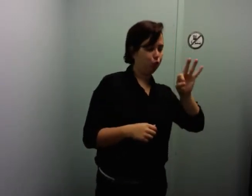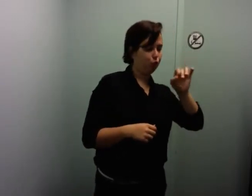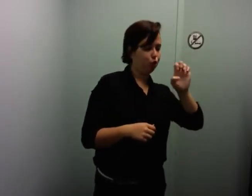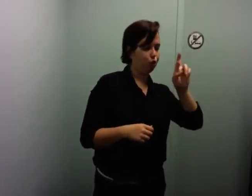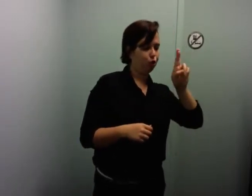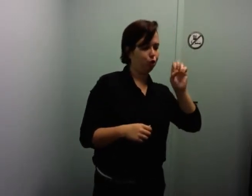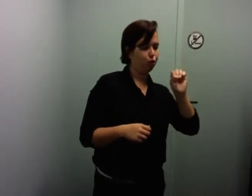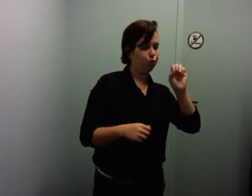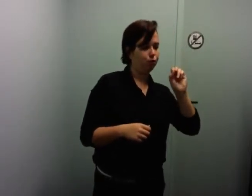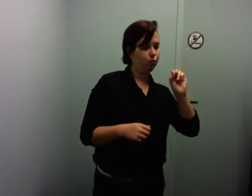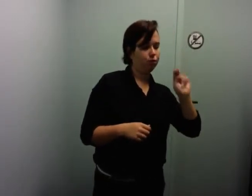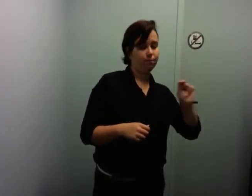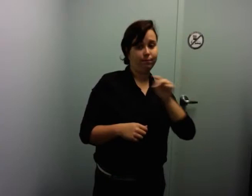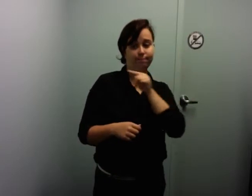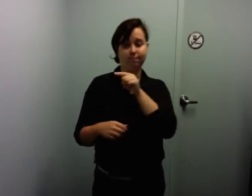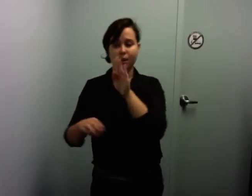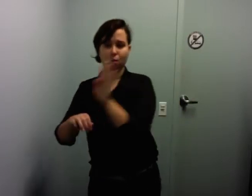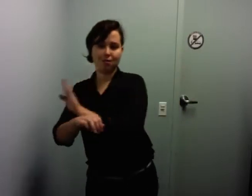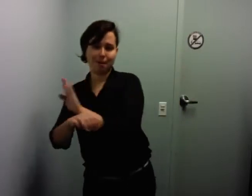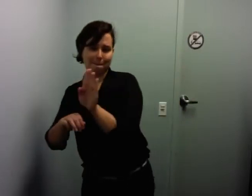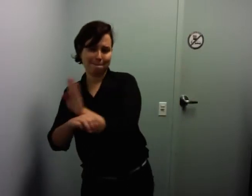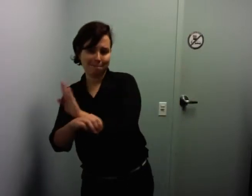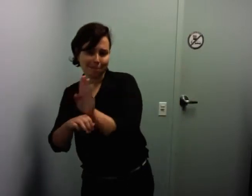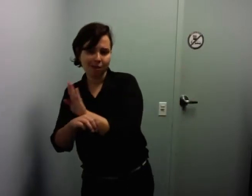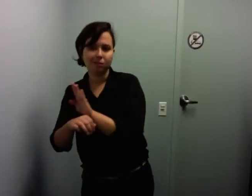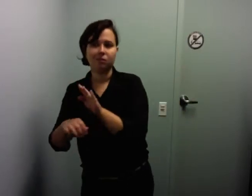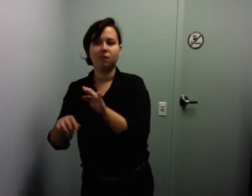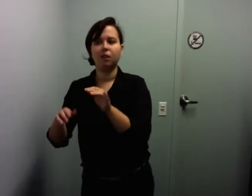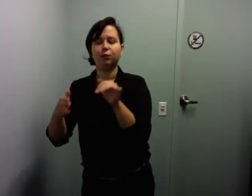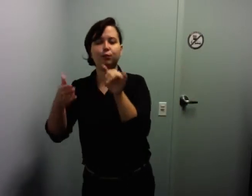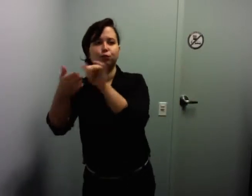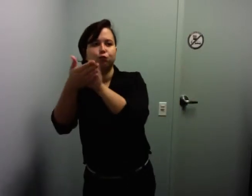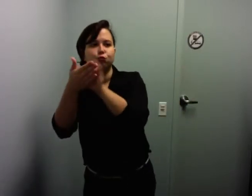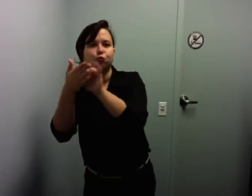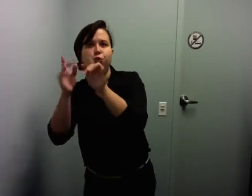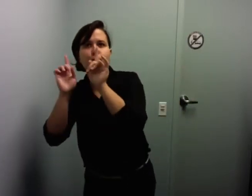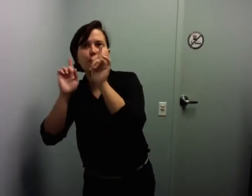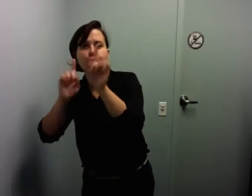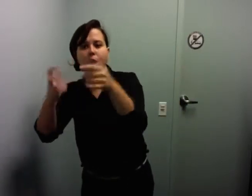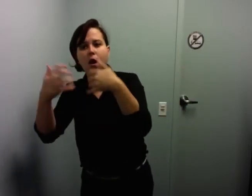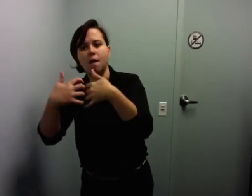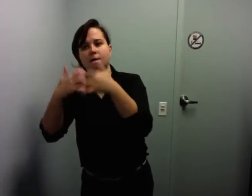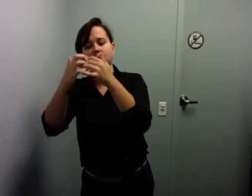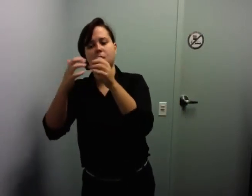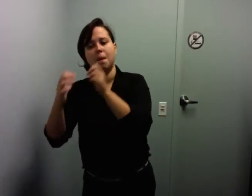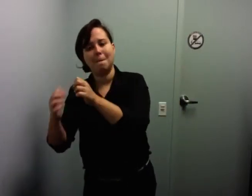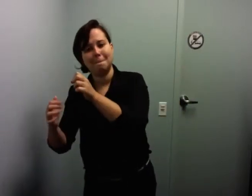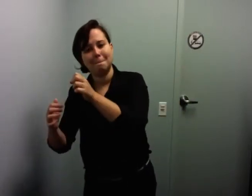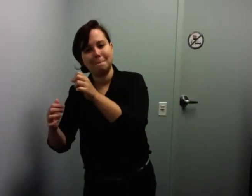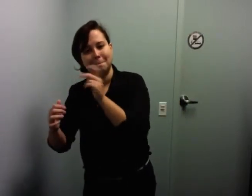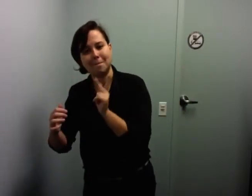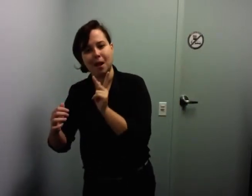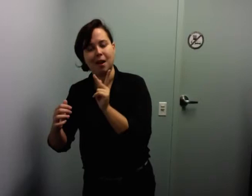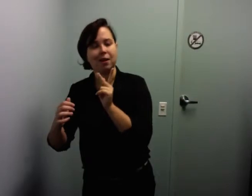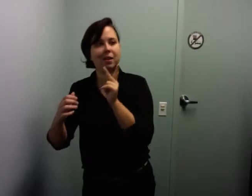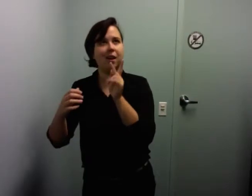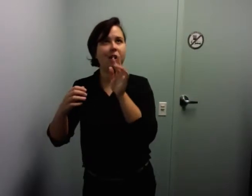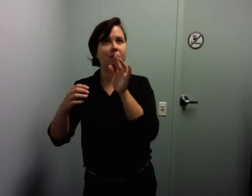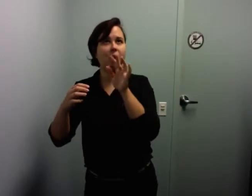founding banking commercial interests there, and of course, eventually becoming the nation's first official banker, Secretary